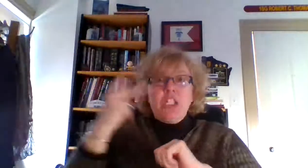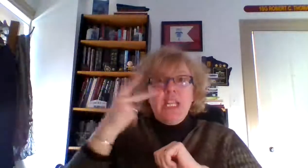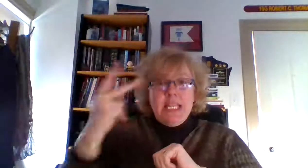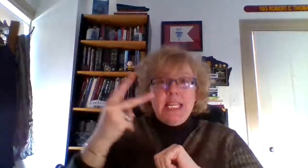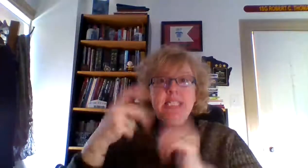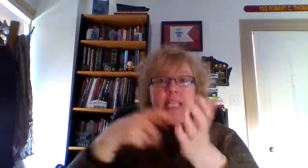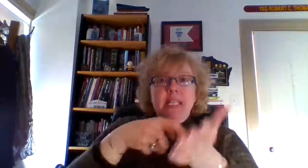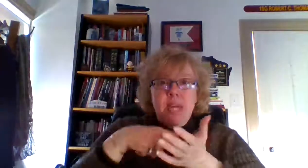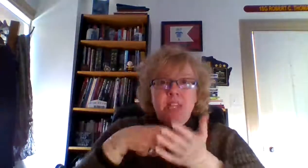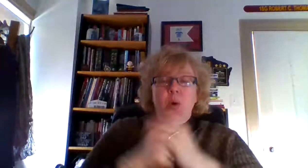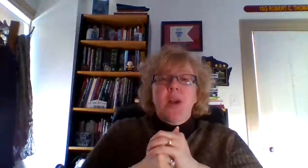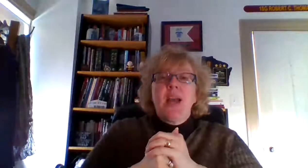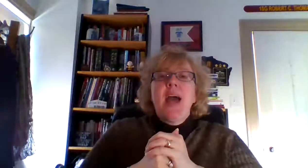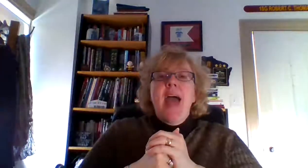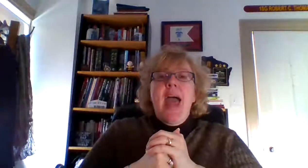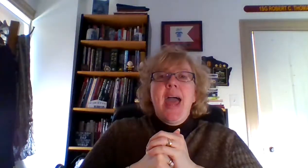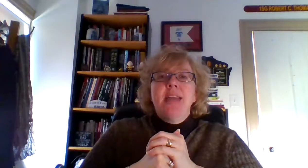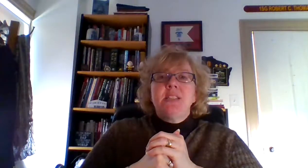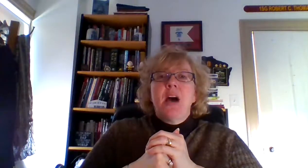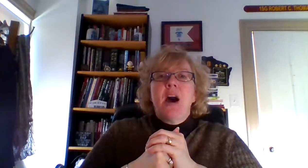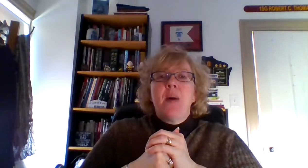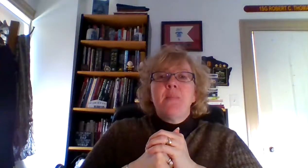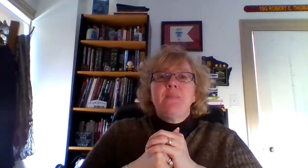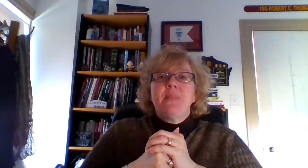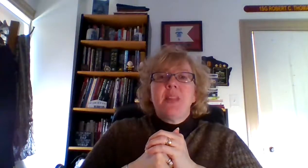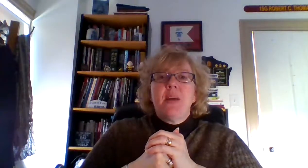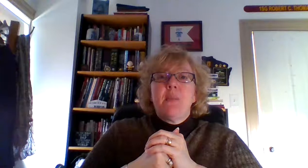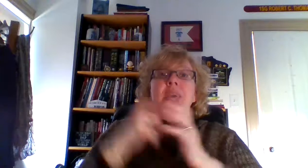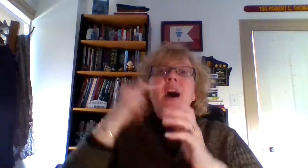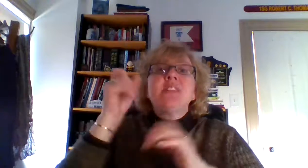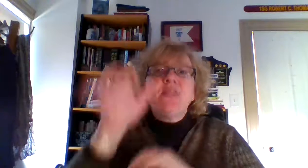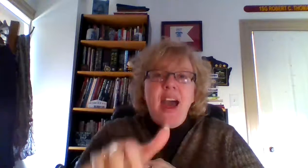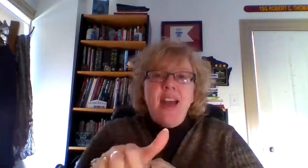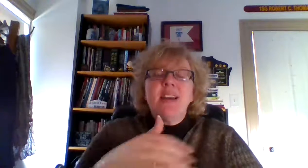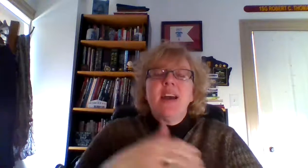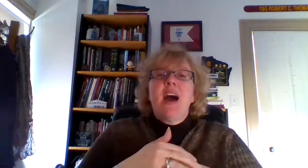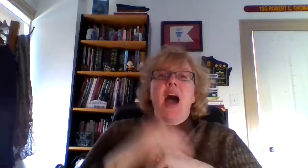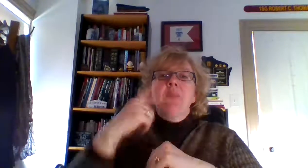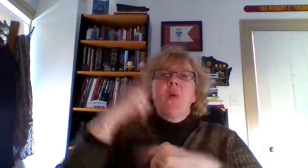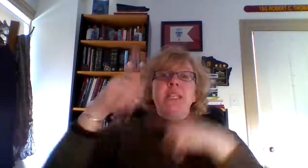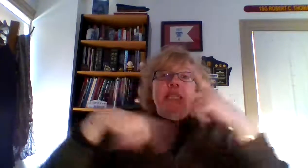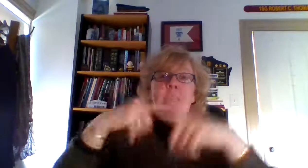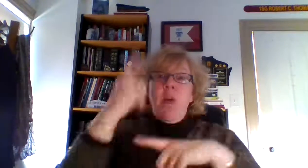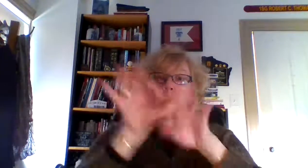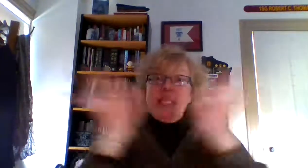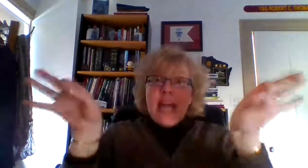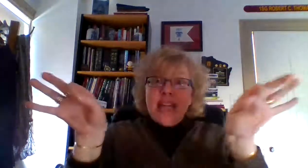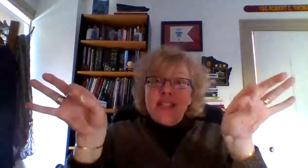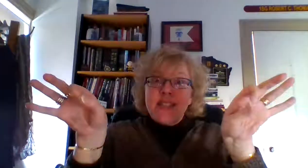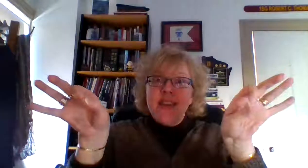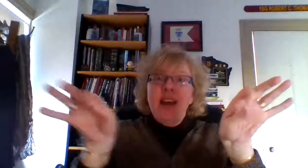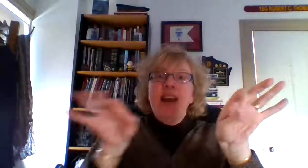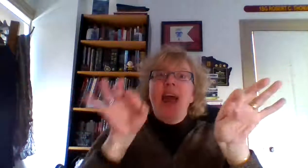Watching this is mandatory. And because of that, I'm going to sign one sentence,